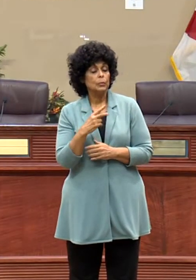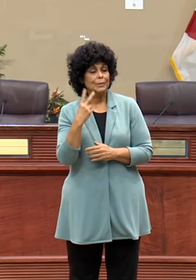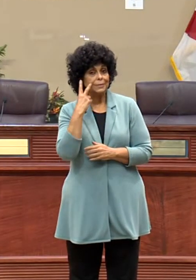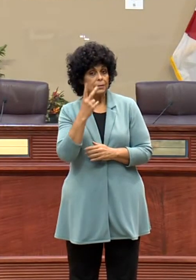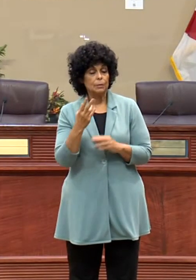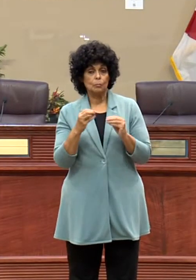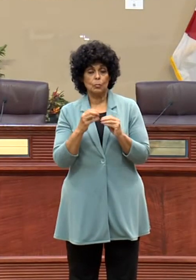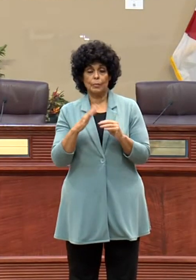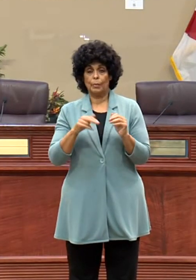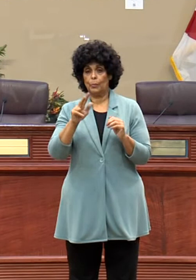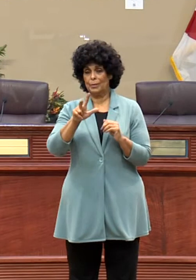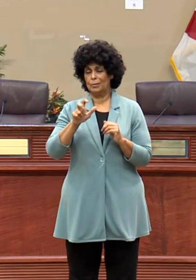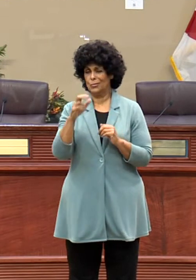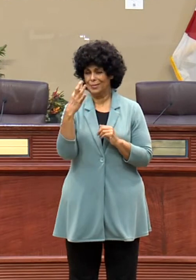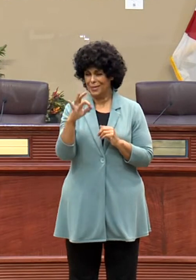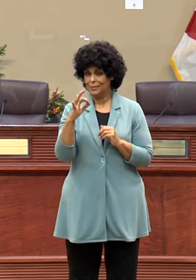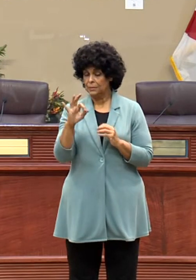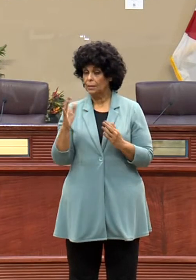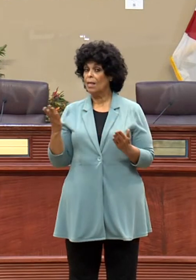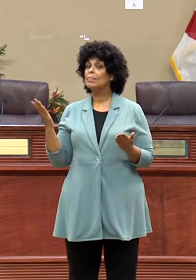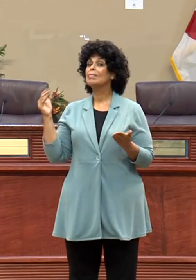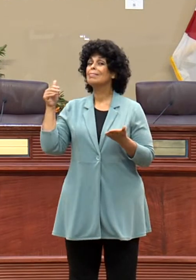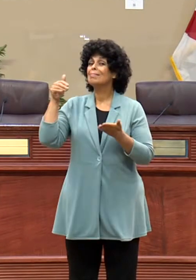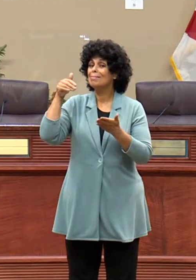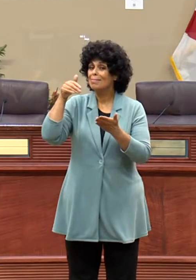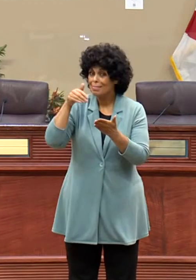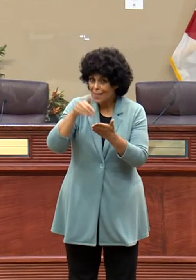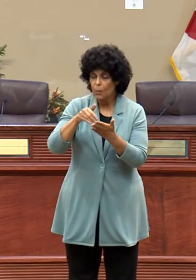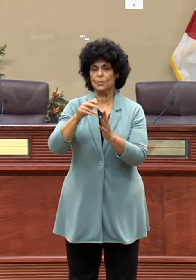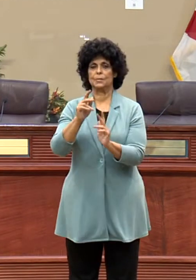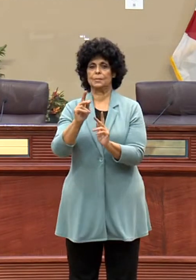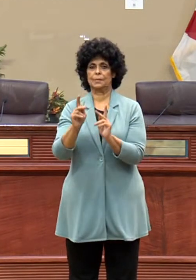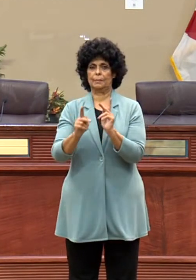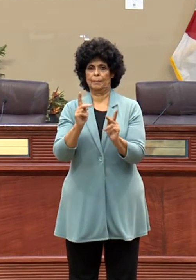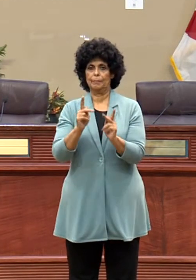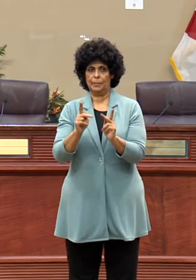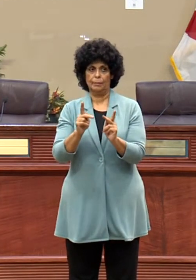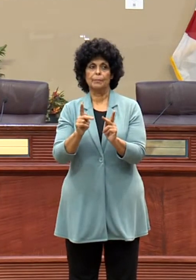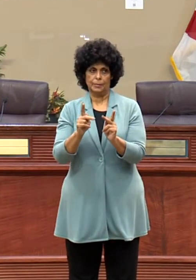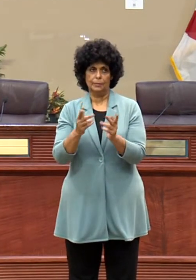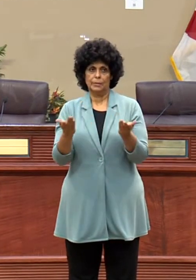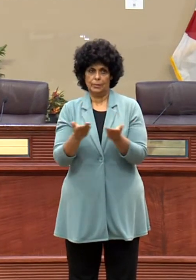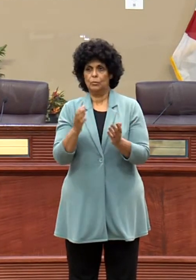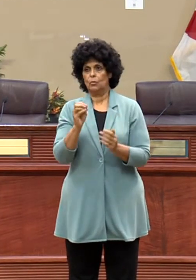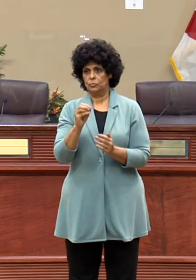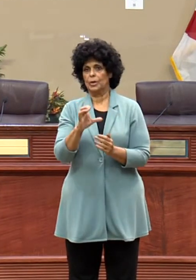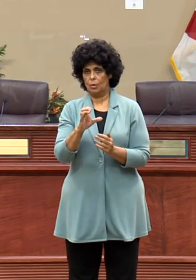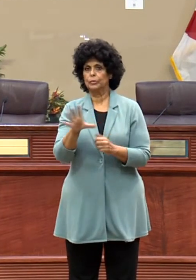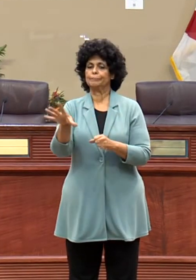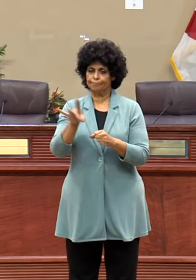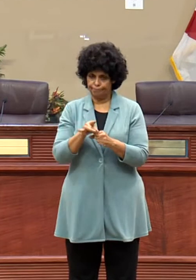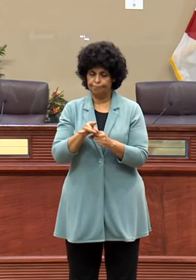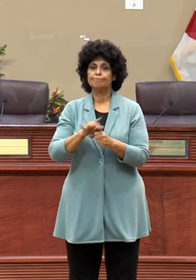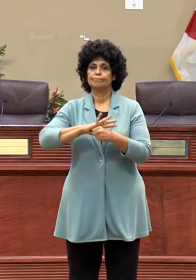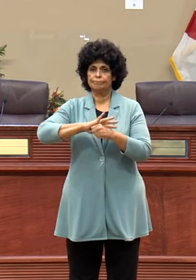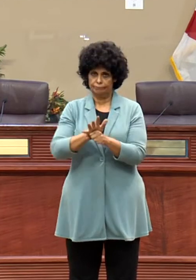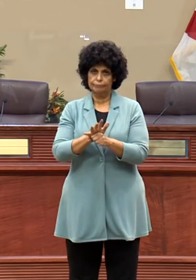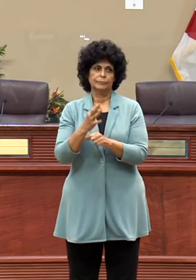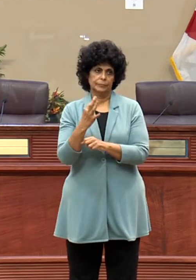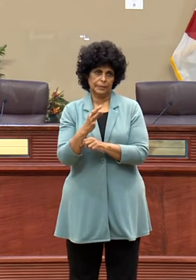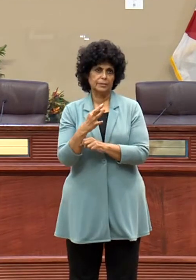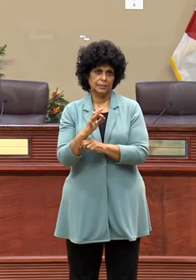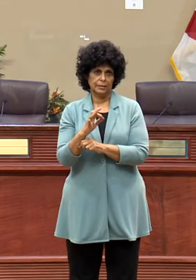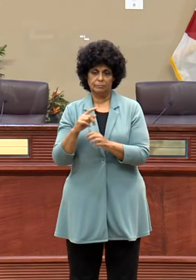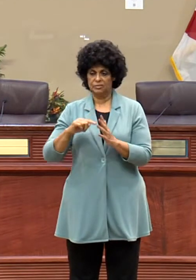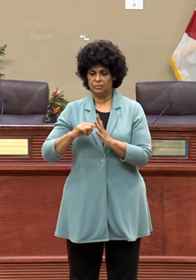over 319,000 coronavirus cases reported in Orange County alone since